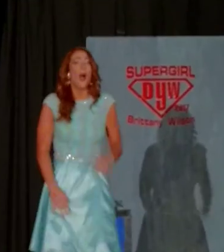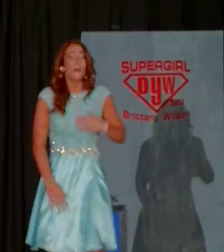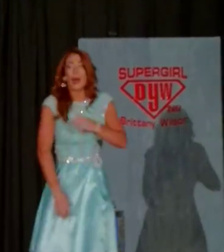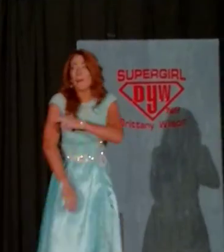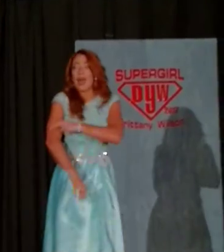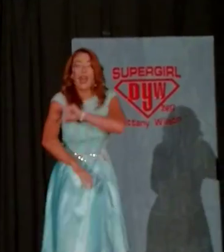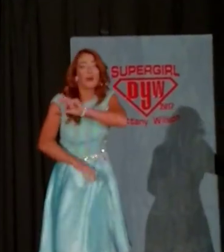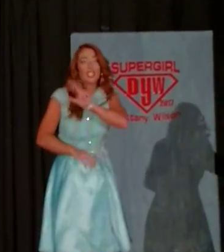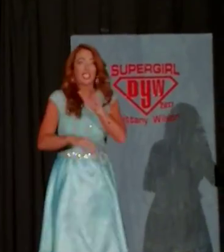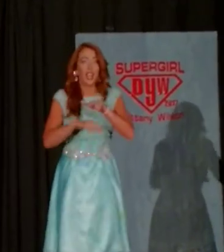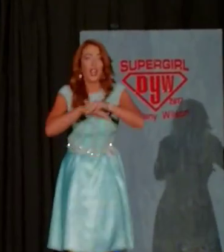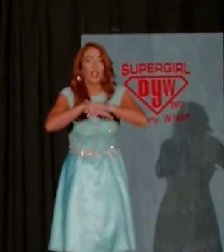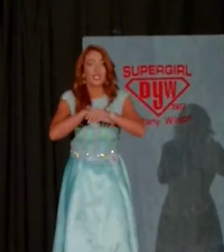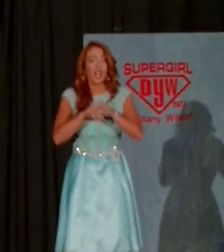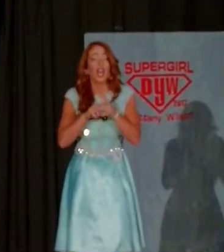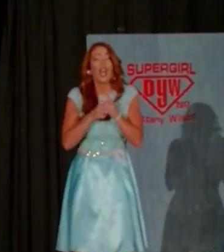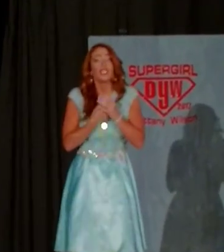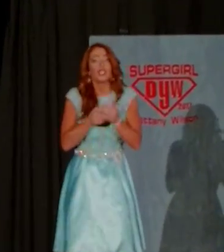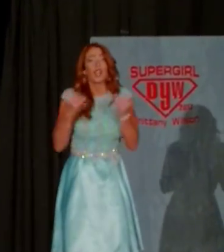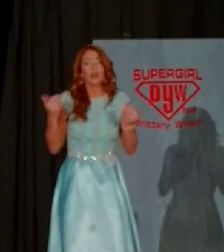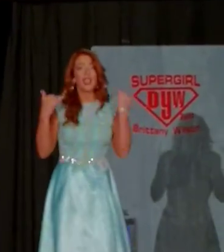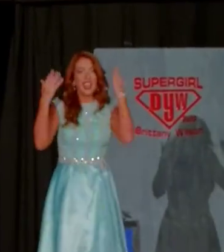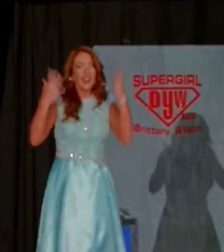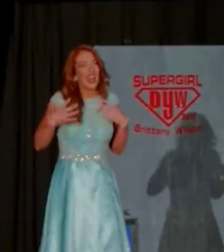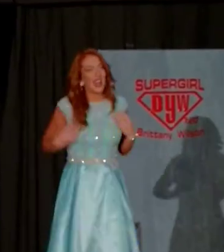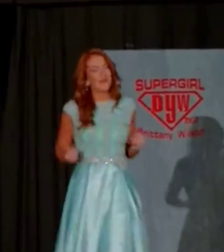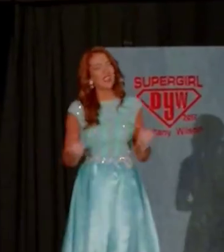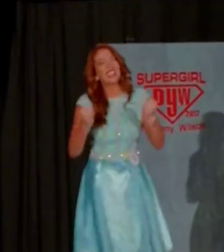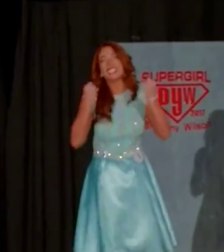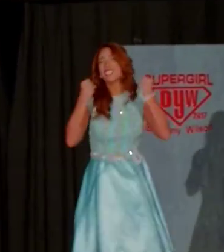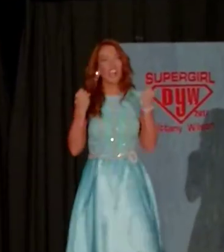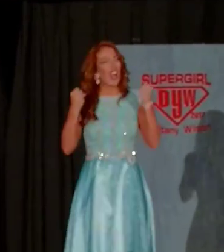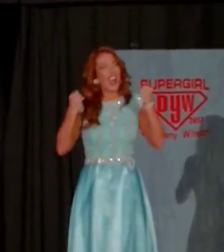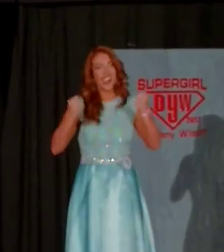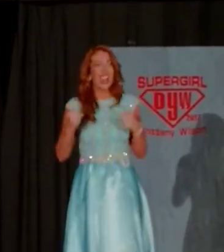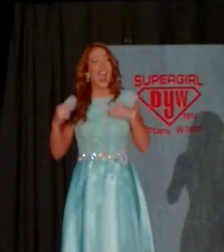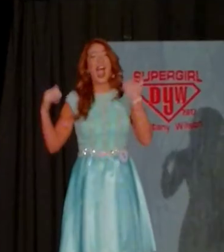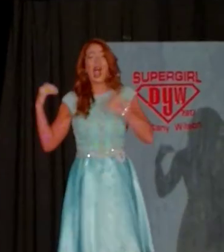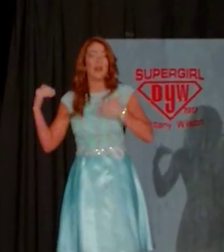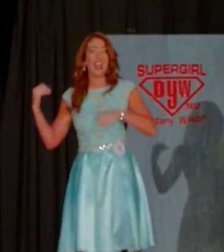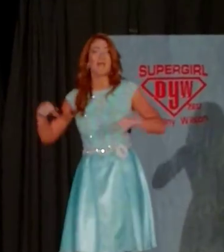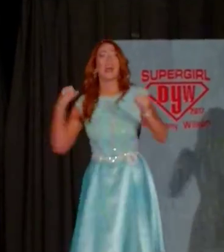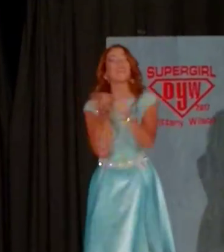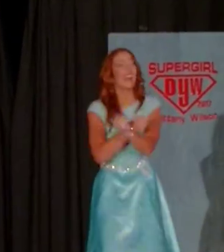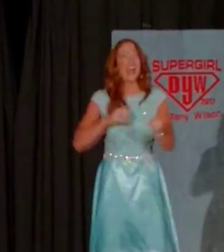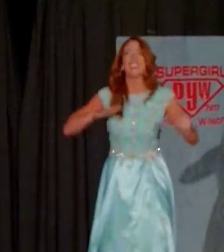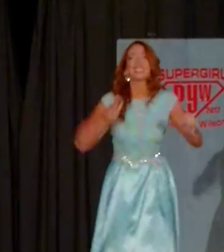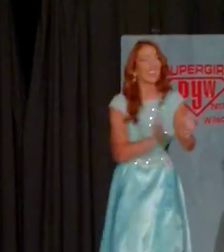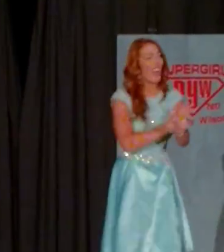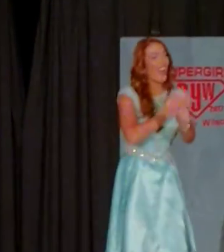I've got a voice over now I'm standing right now, I'll be strong I'll play my fight song